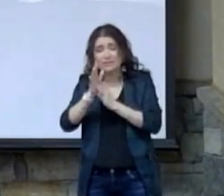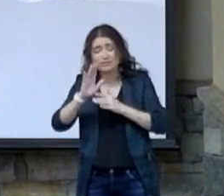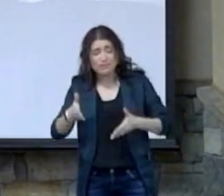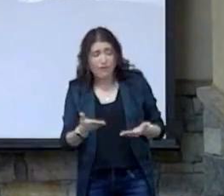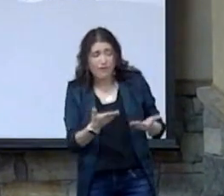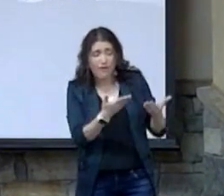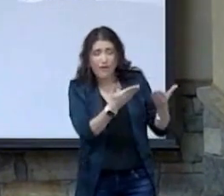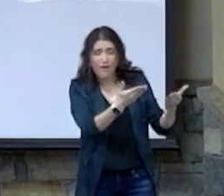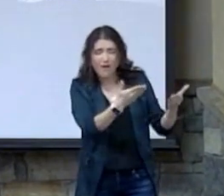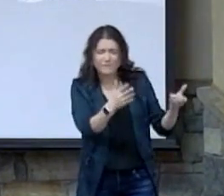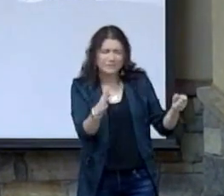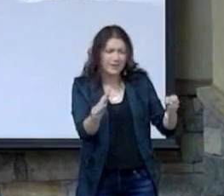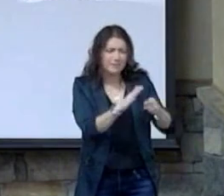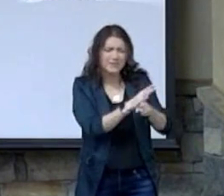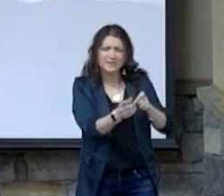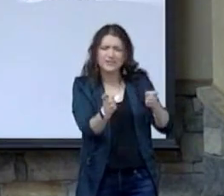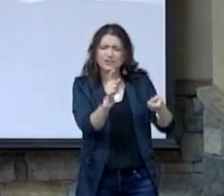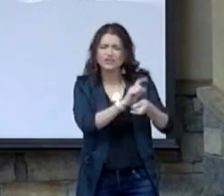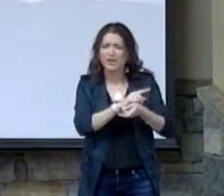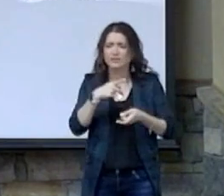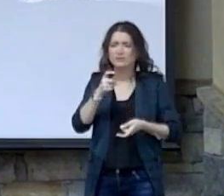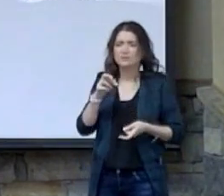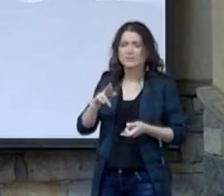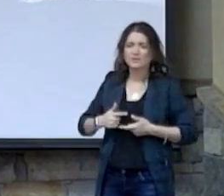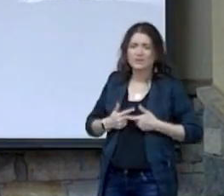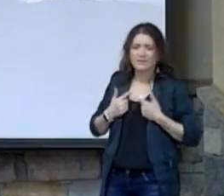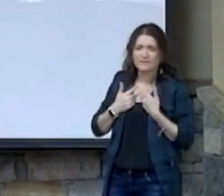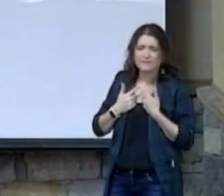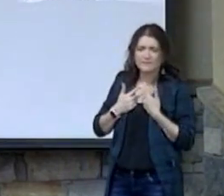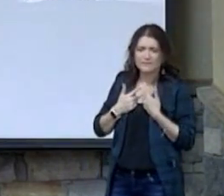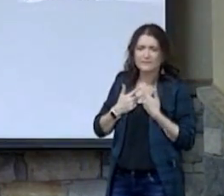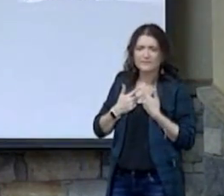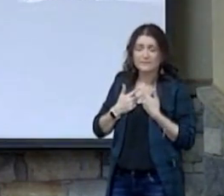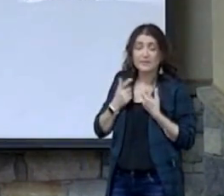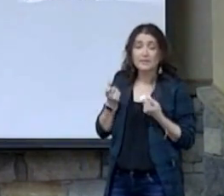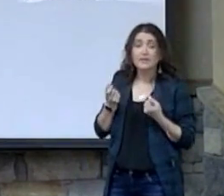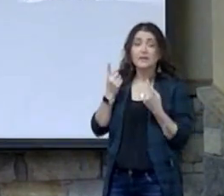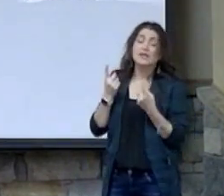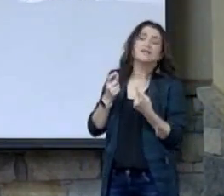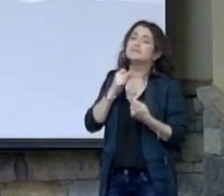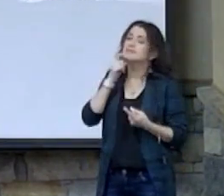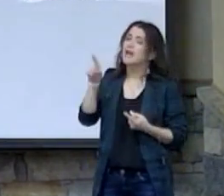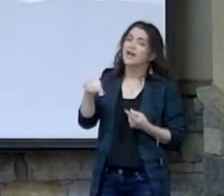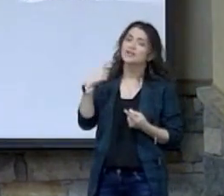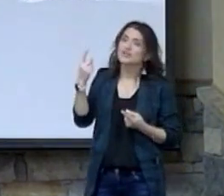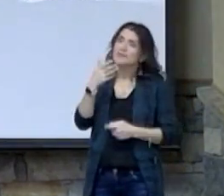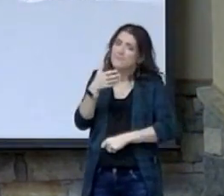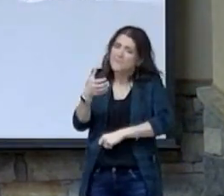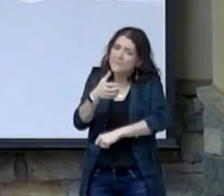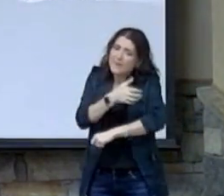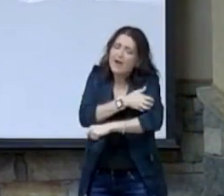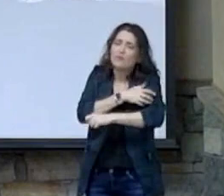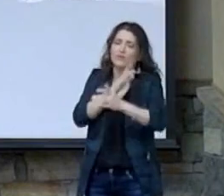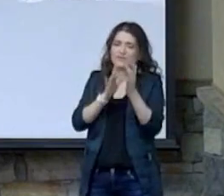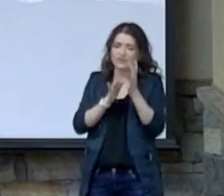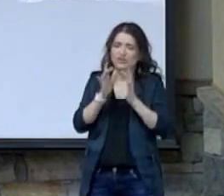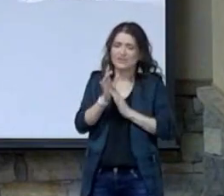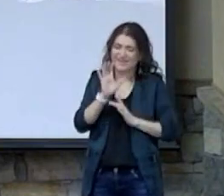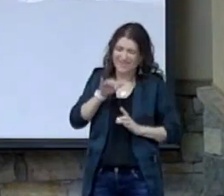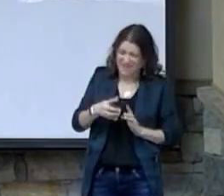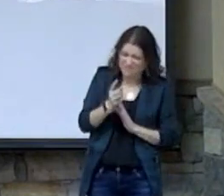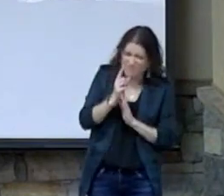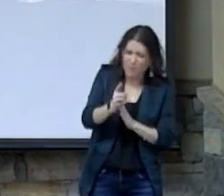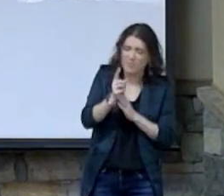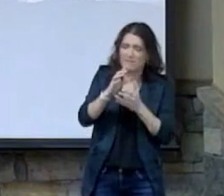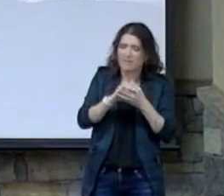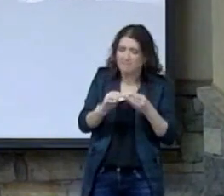completely changed Peter's life. But you see, it's not just the power of Jesus in the moment of the